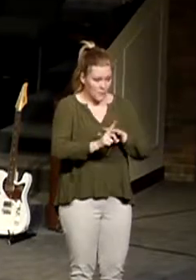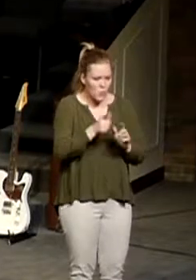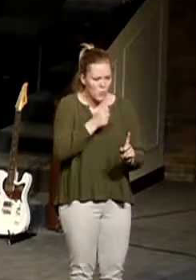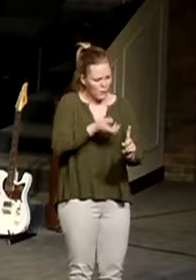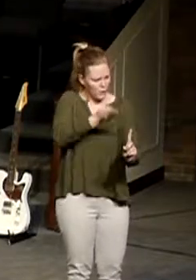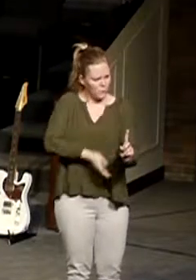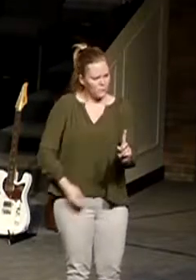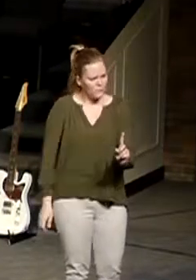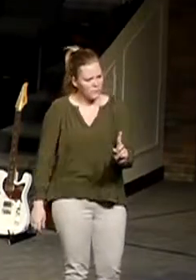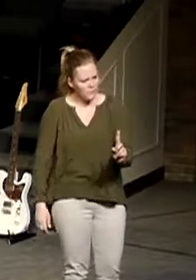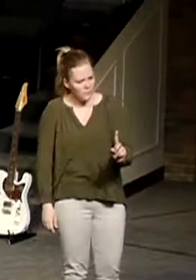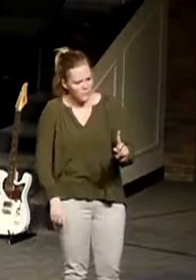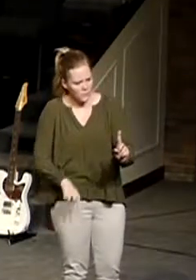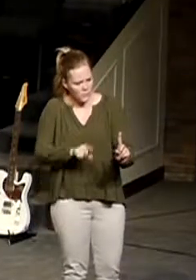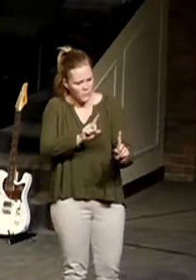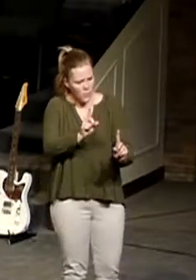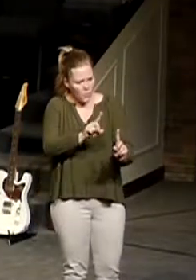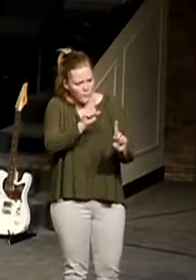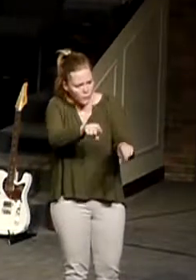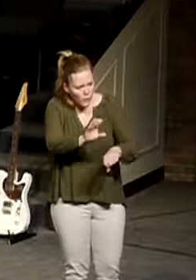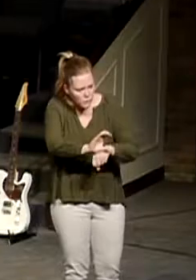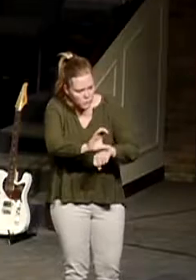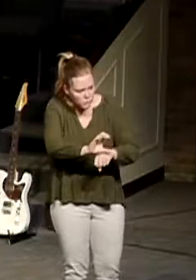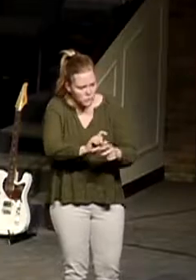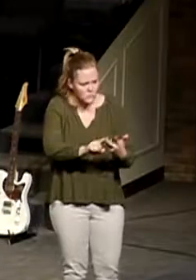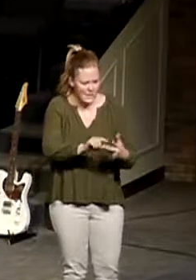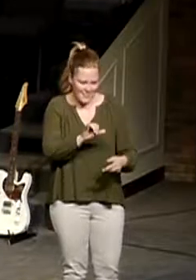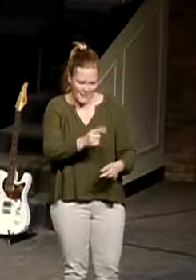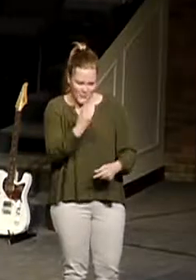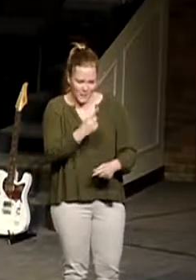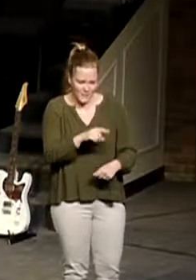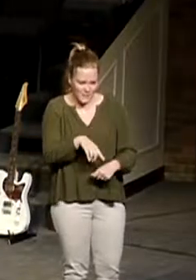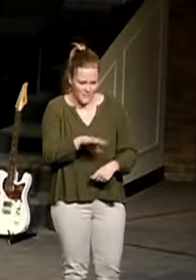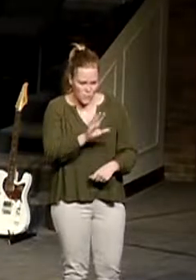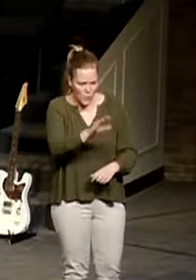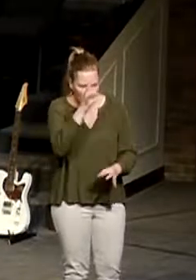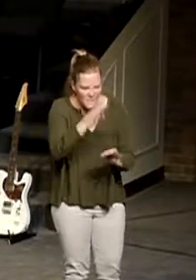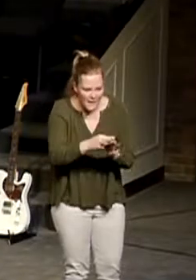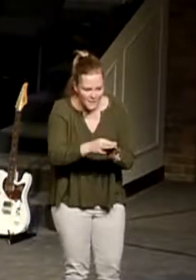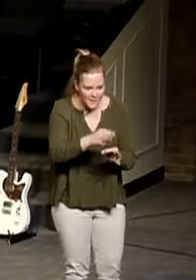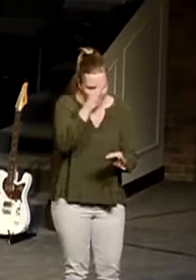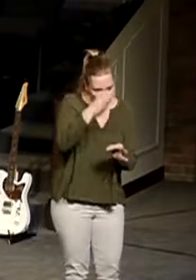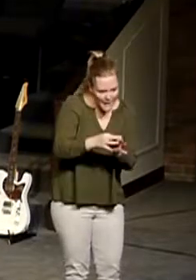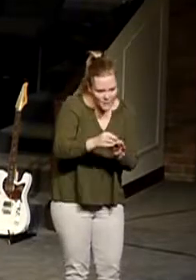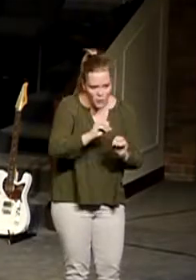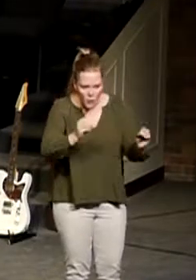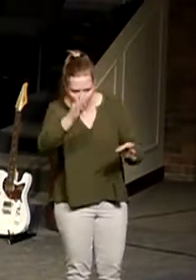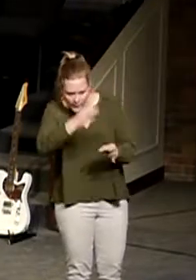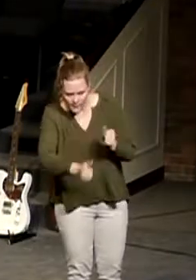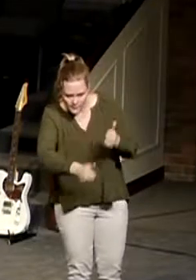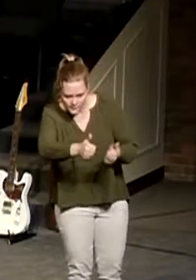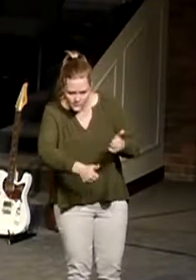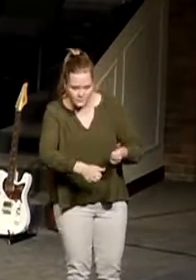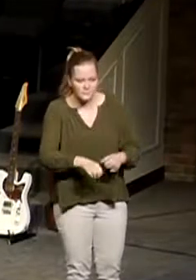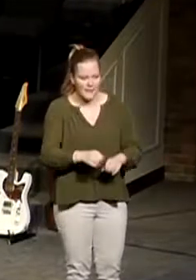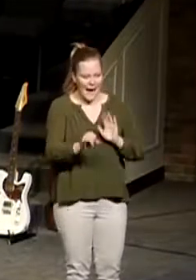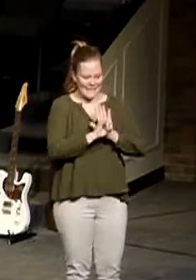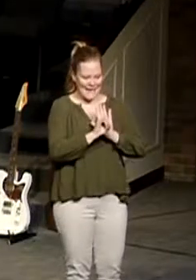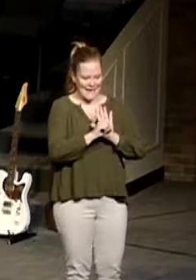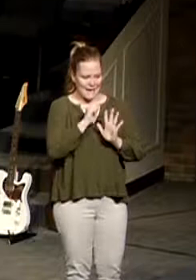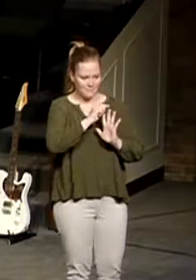about? Where do you go to church?" Right? That's one of these things. What's your faith? Faith or no faith? All right, there you go. Here's an identity